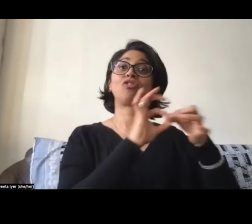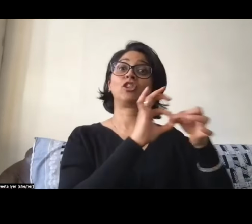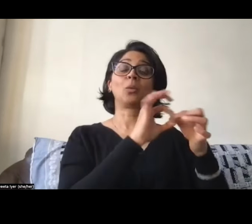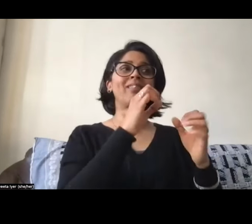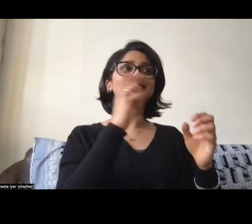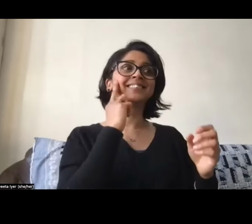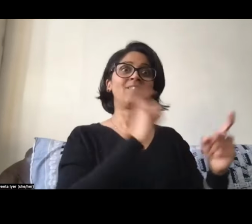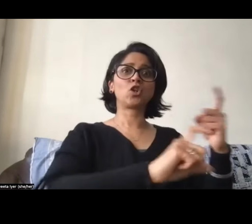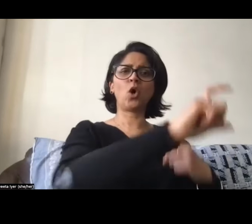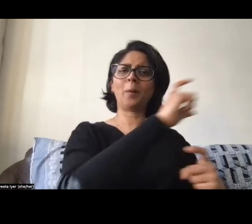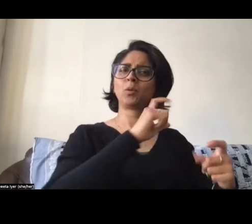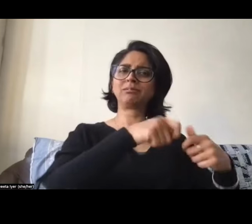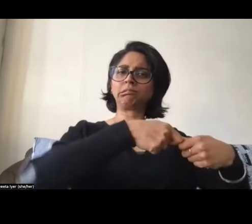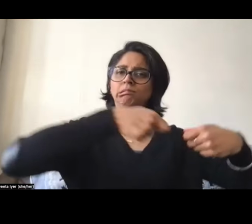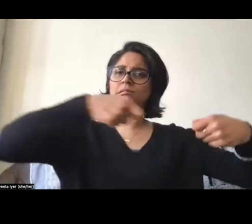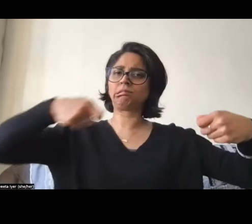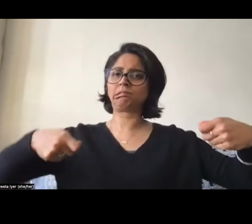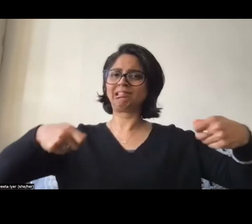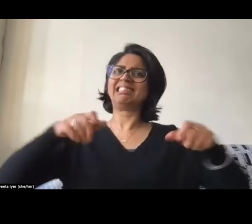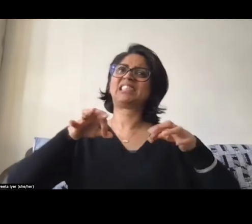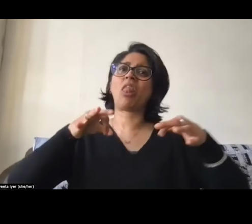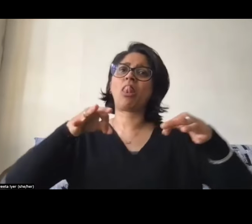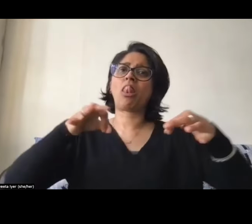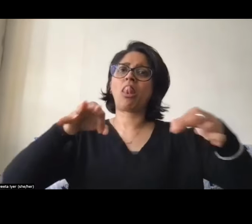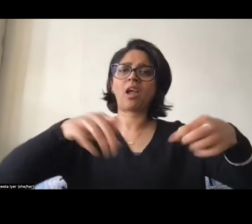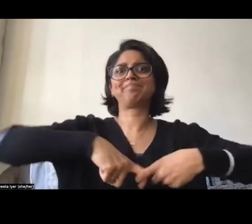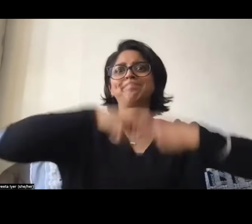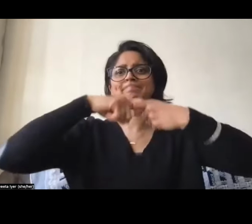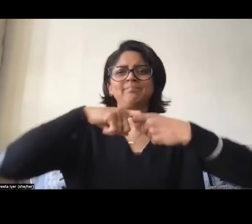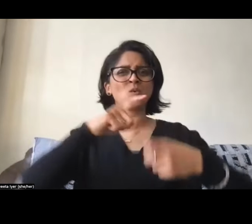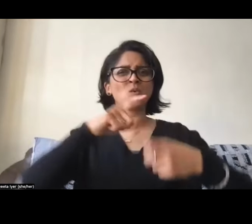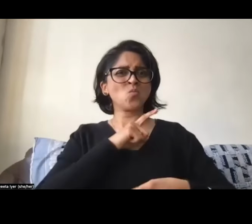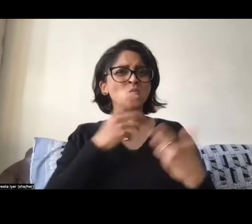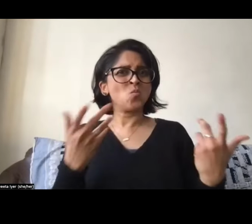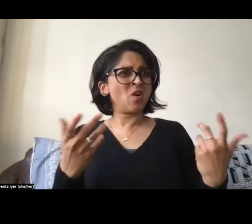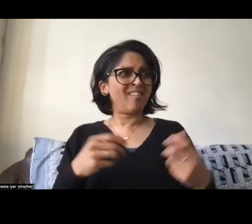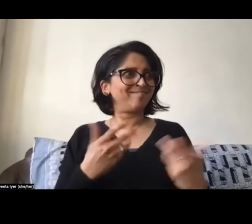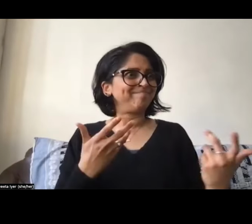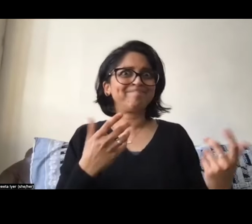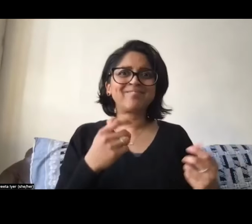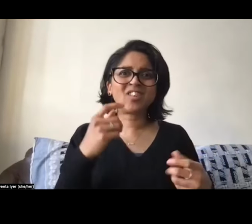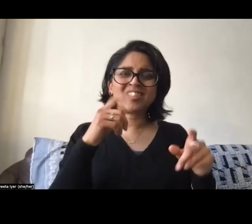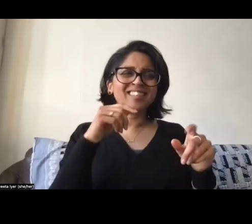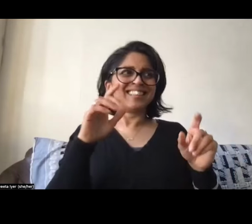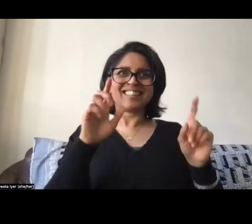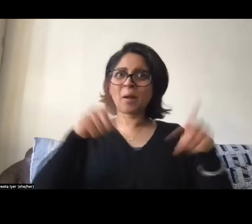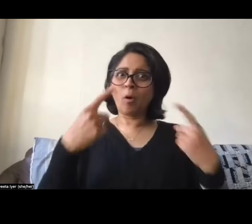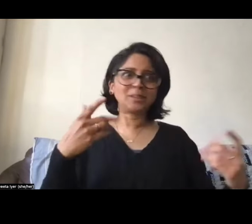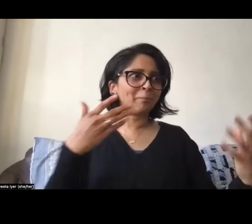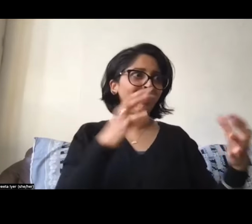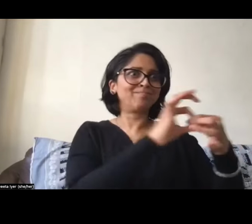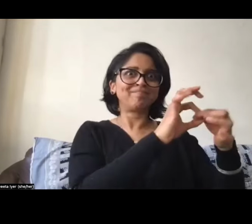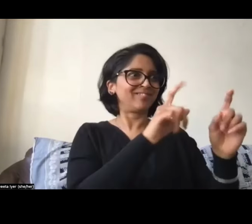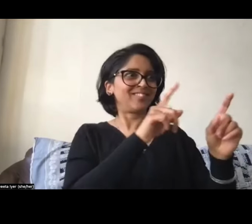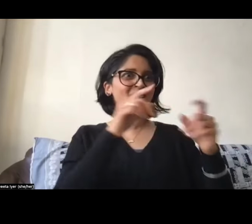felt that they built up a good relationship with the deaf community, but it was, sorry, that relationship with the deaf community was delayed because